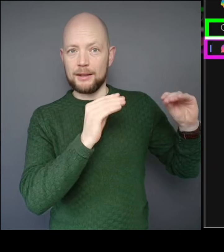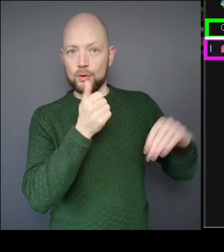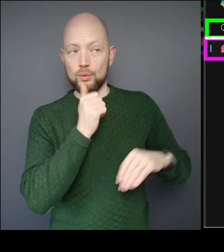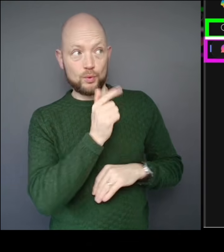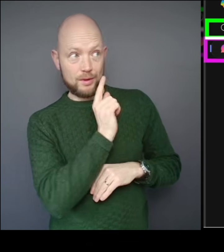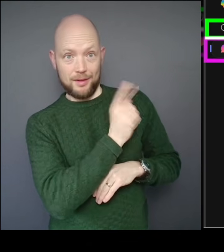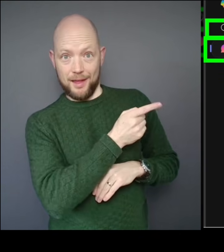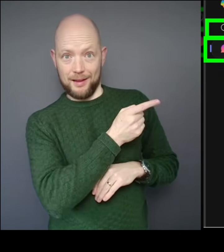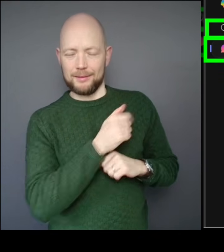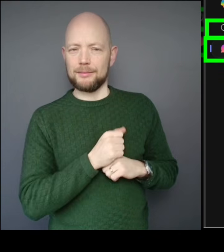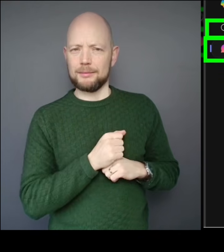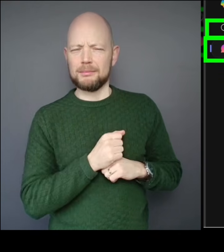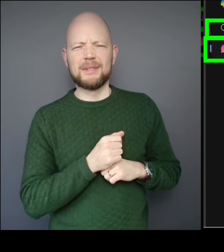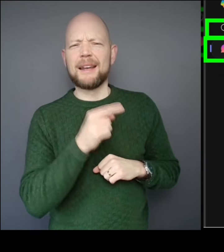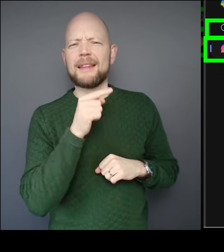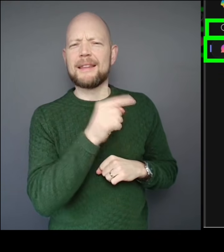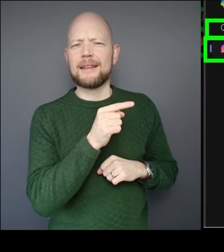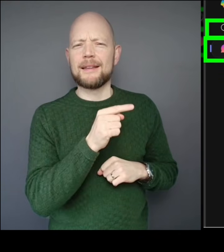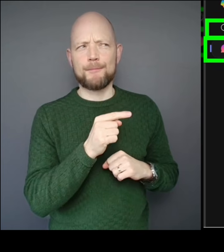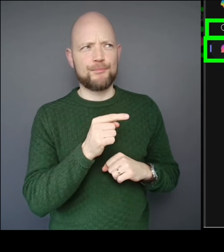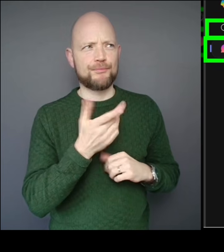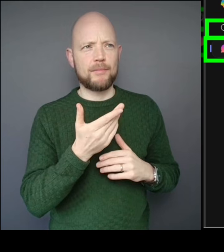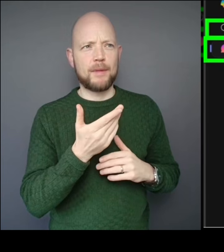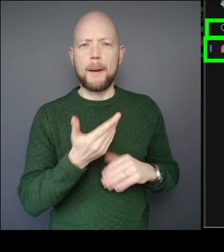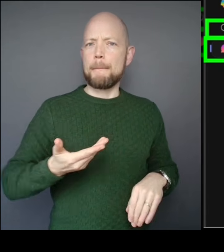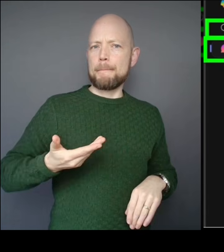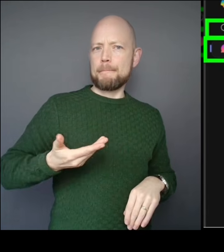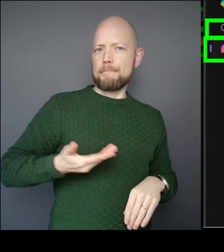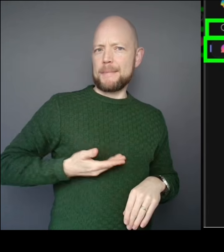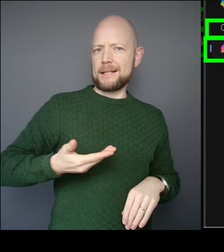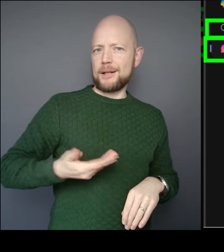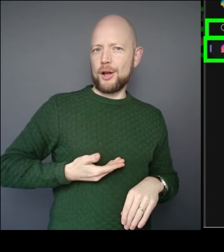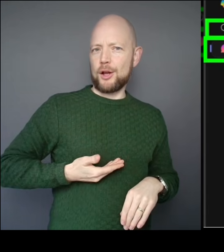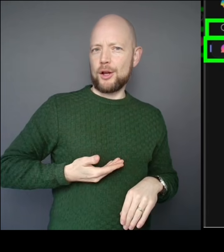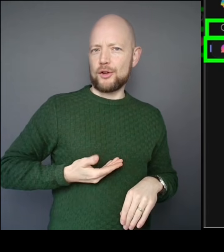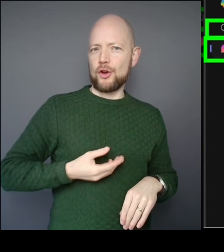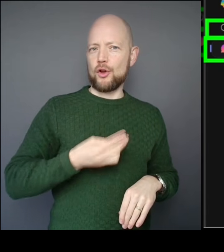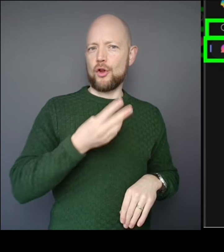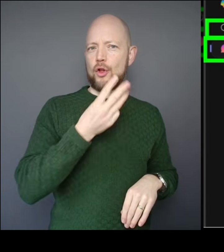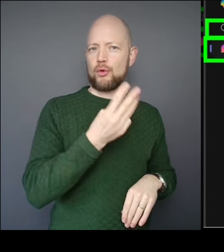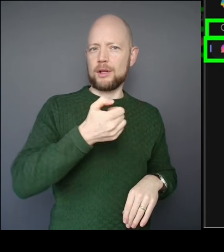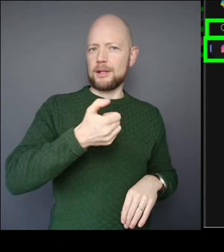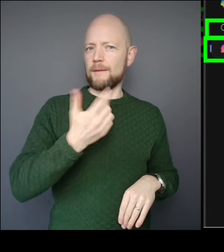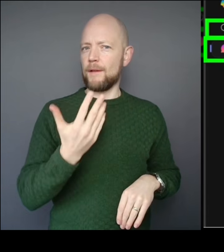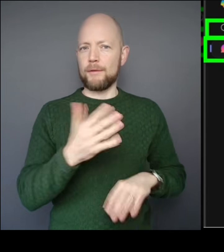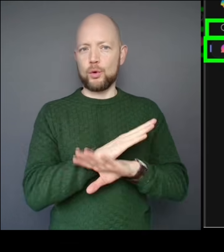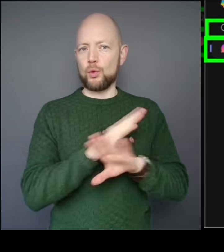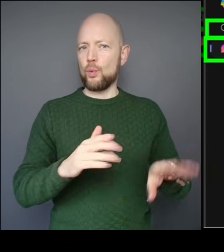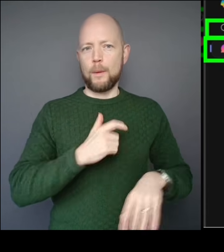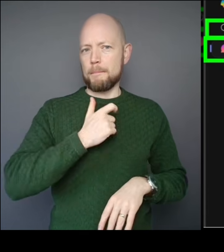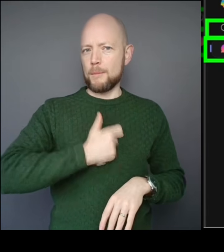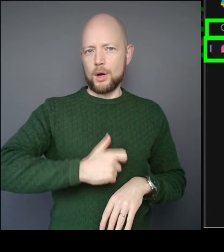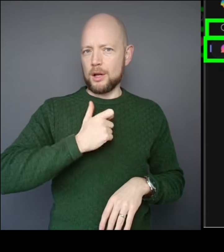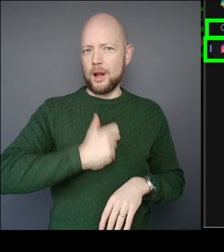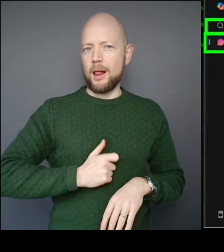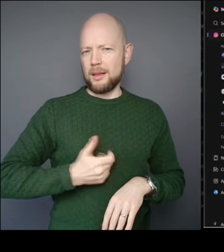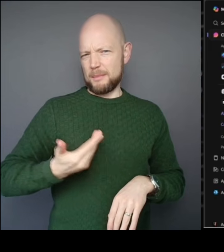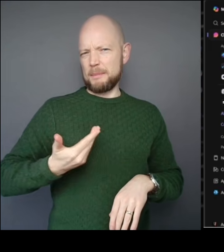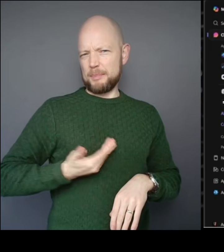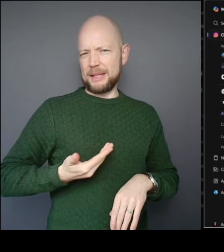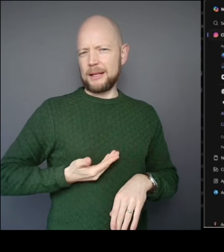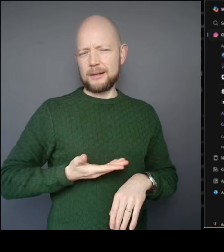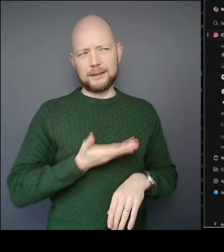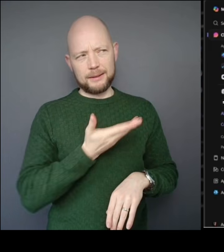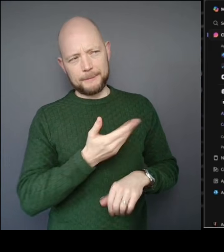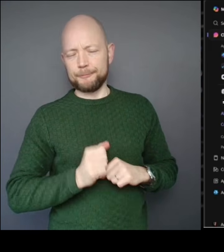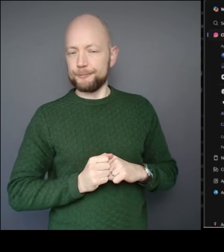chat, and we're going to stick in chat. And by the way, this is M365 Copilot for business and enterprise, not for personal or for family